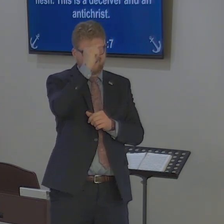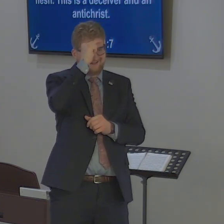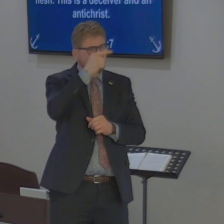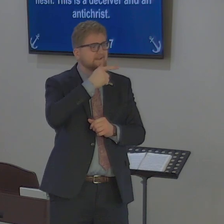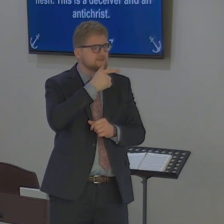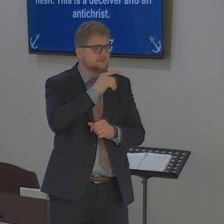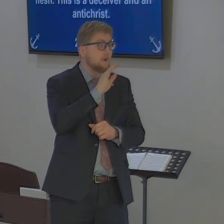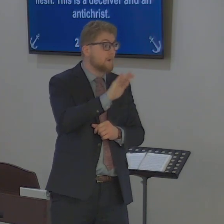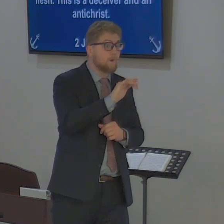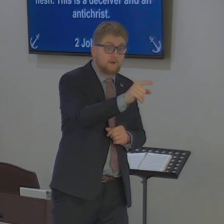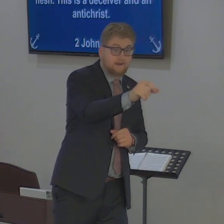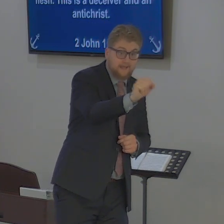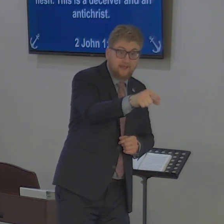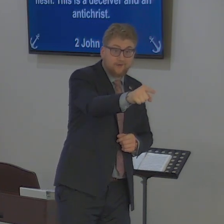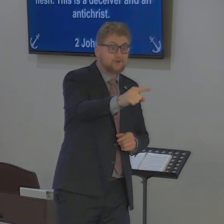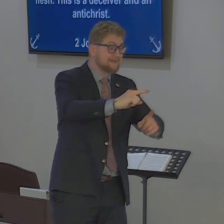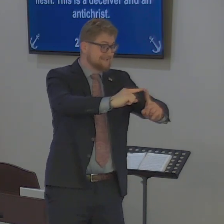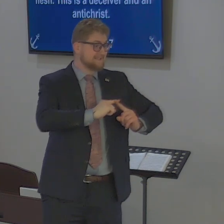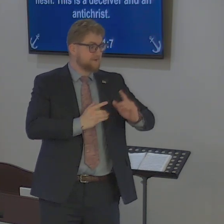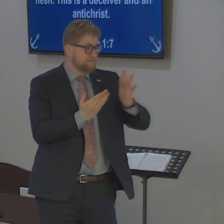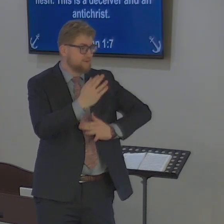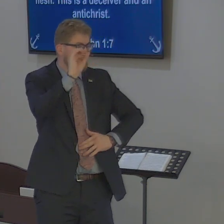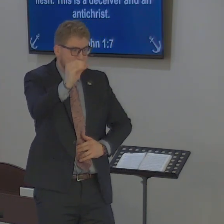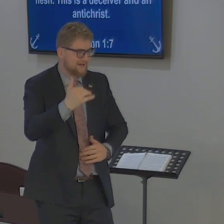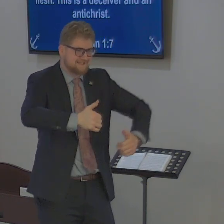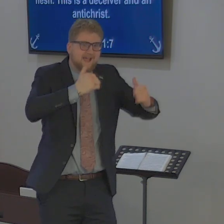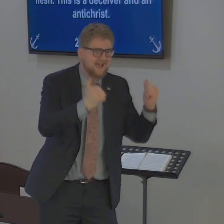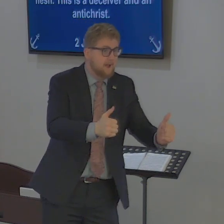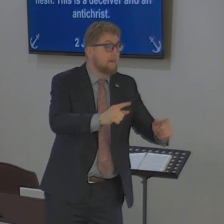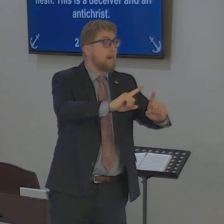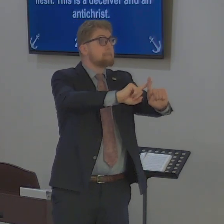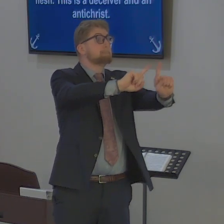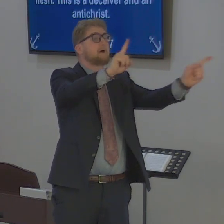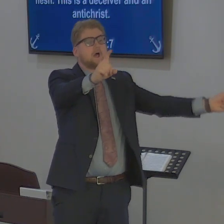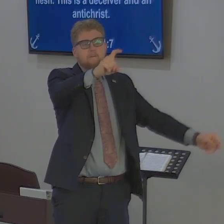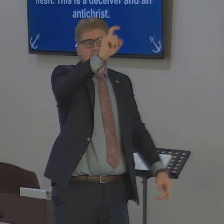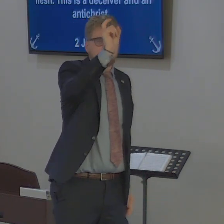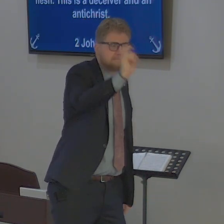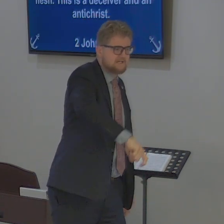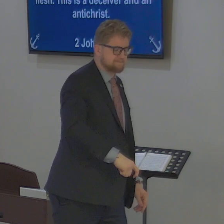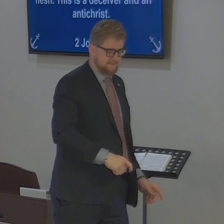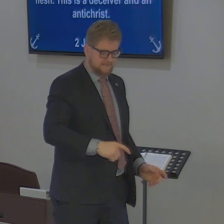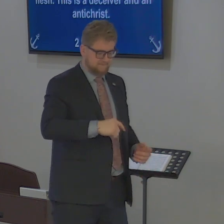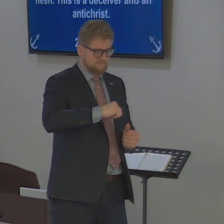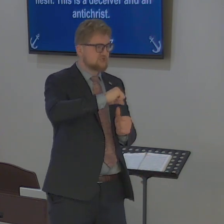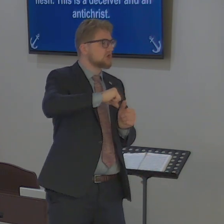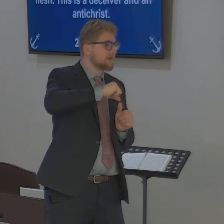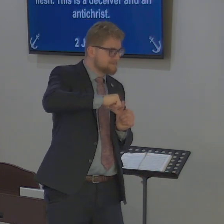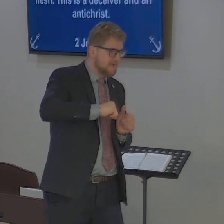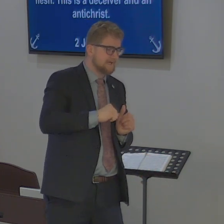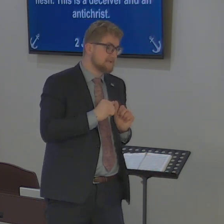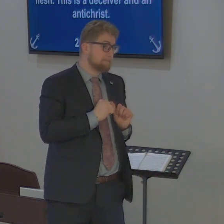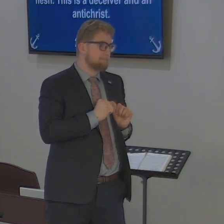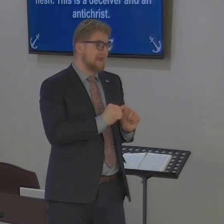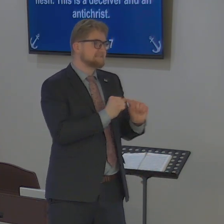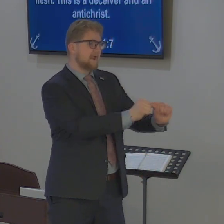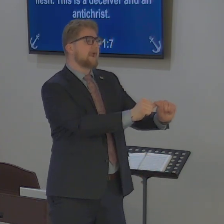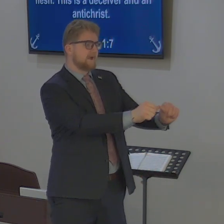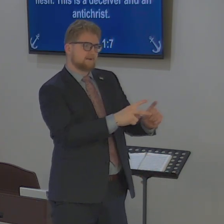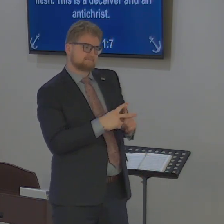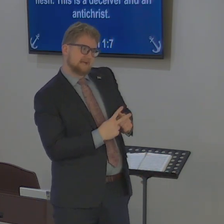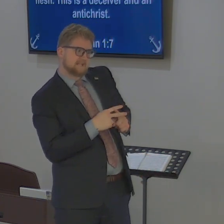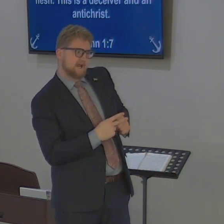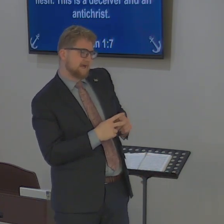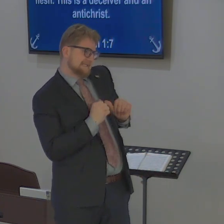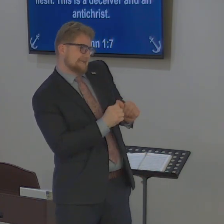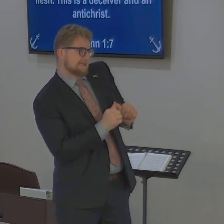by grace, but you got to be circumcised to maintain that salvation. They had a whole council on that in Acts chapter 15, where they came together and said,